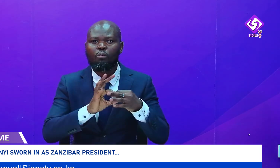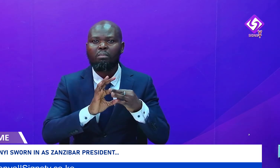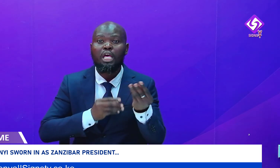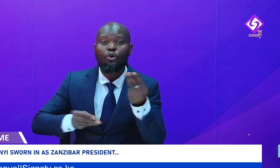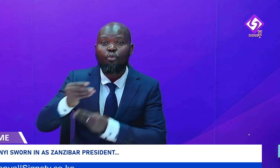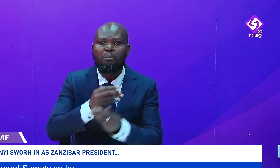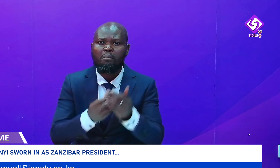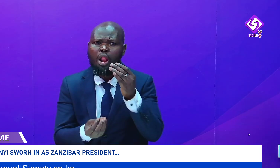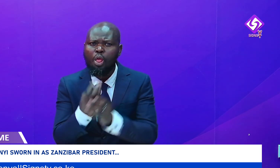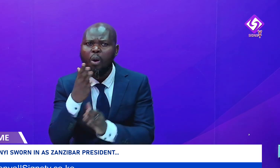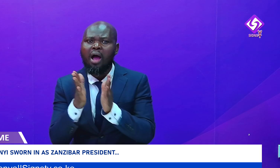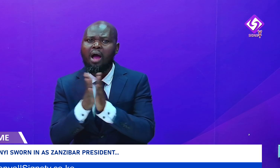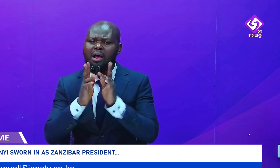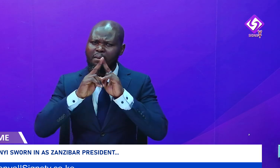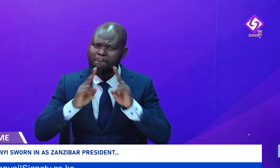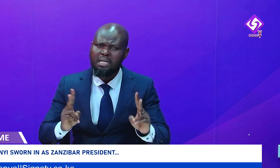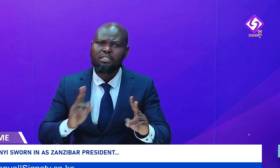across aisles.